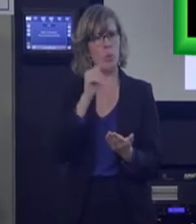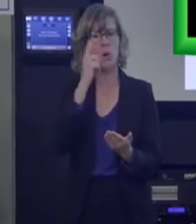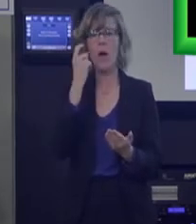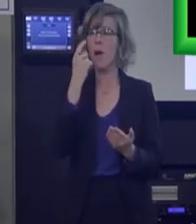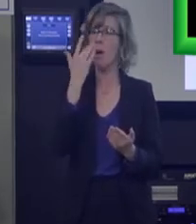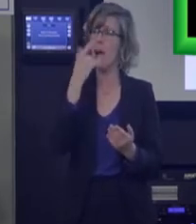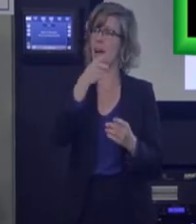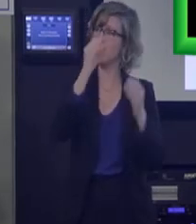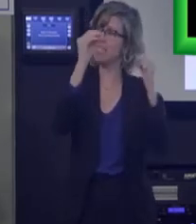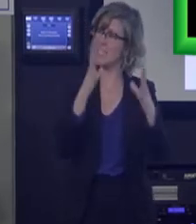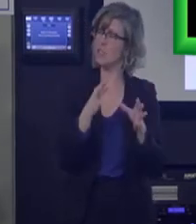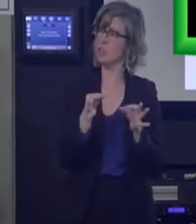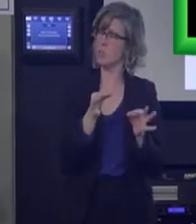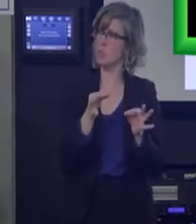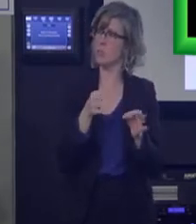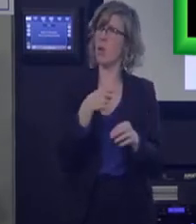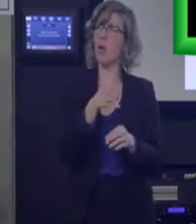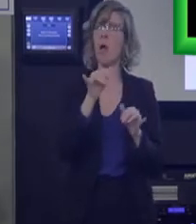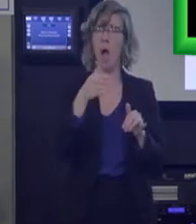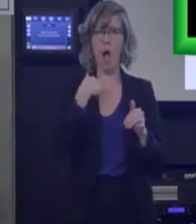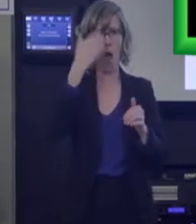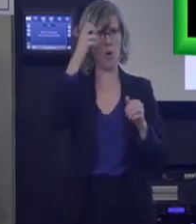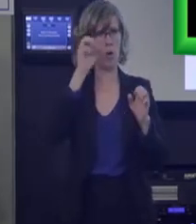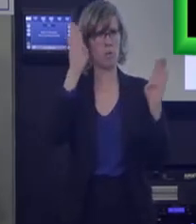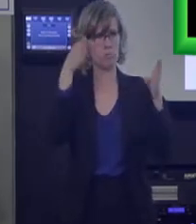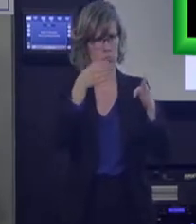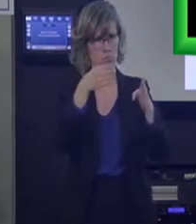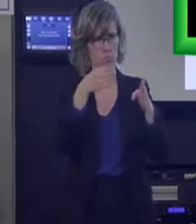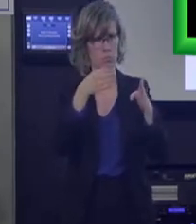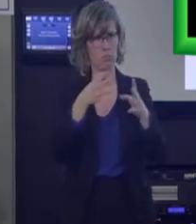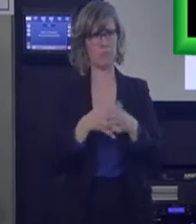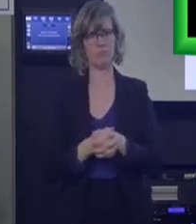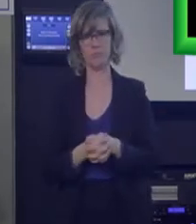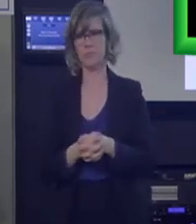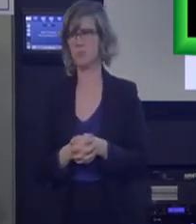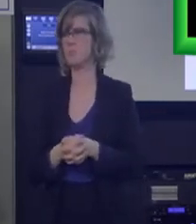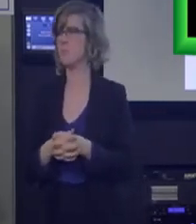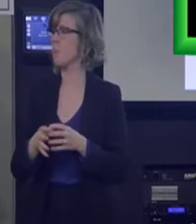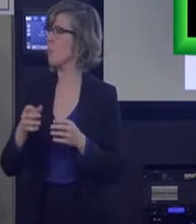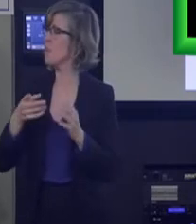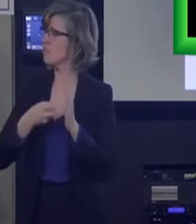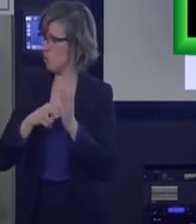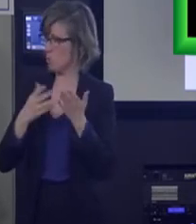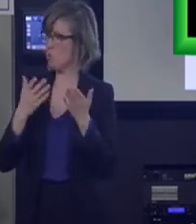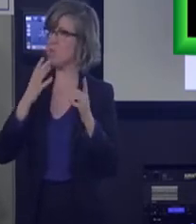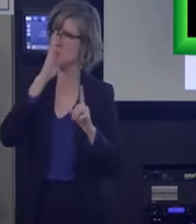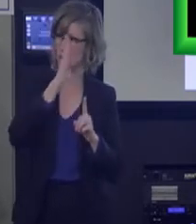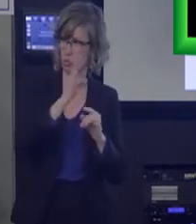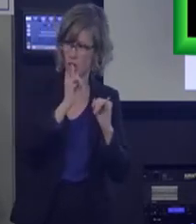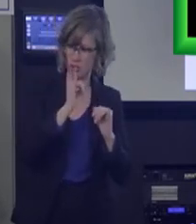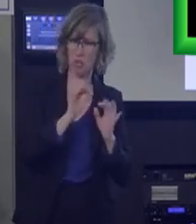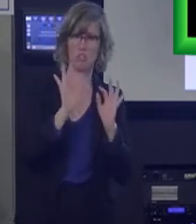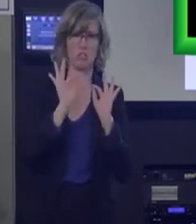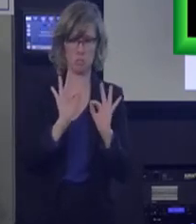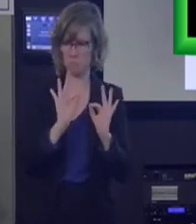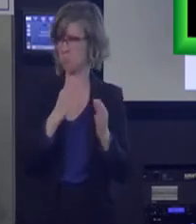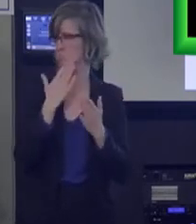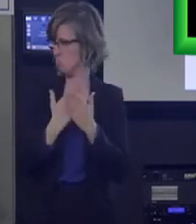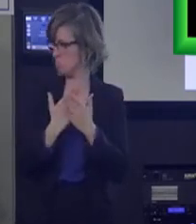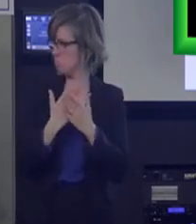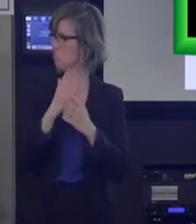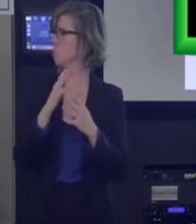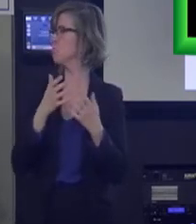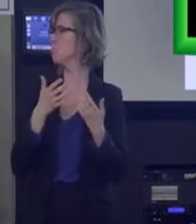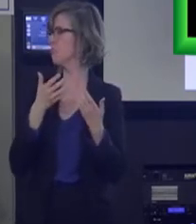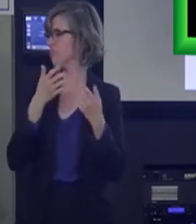irrelevant stuff is simply not mentioned. Okay, direct instruction is effective individually, authentic context, better sooner than